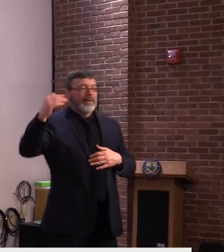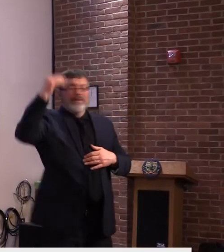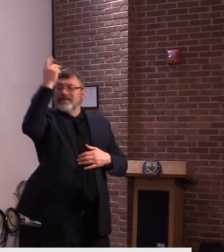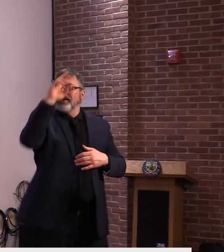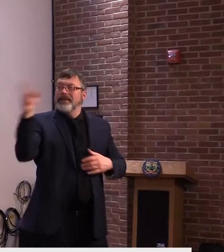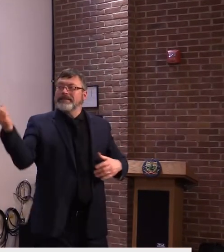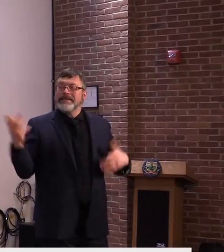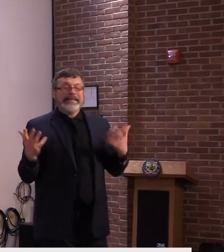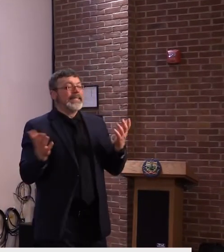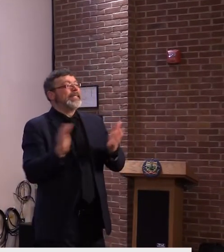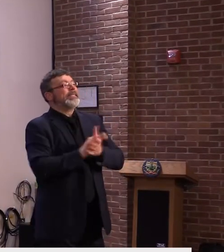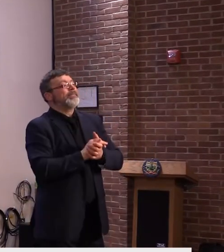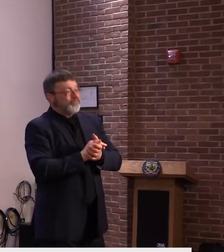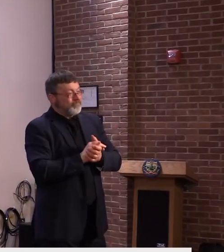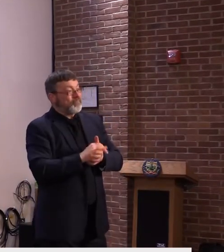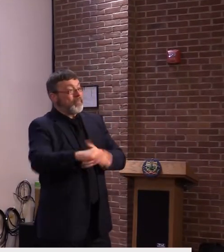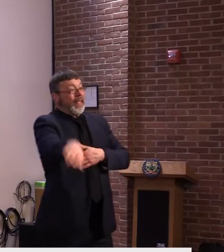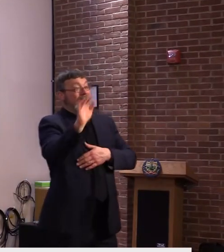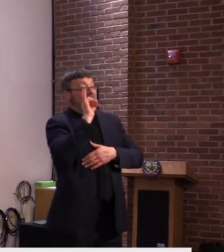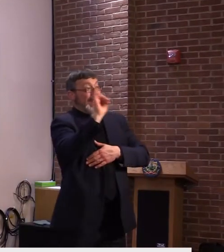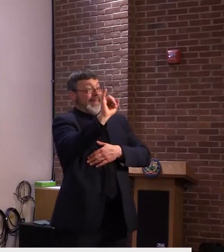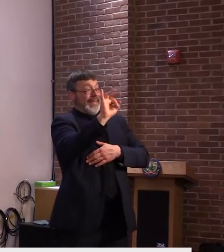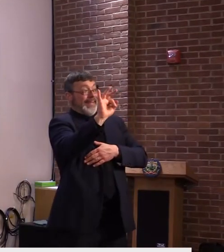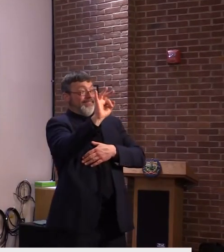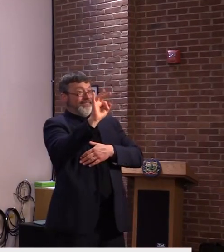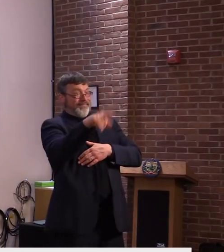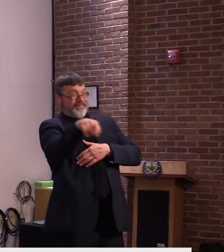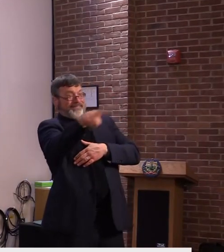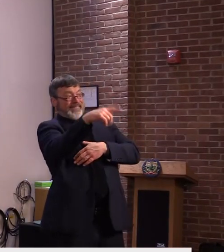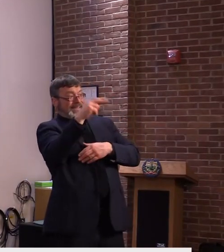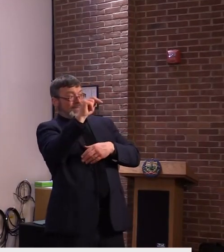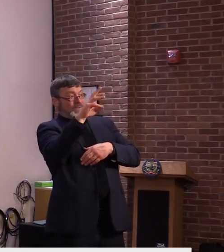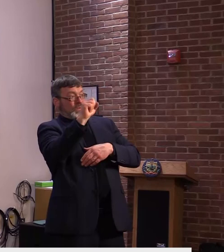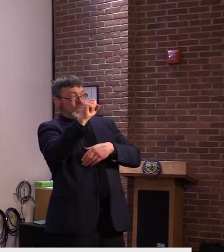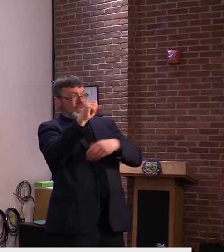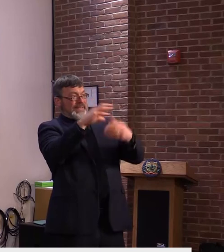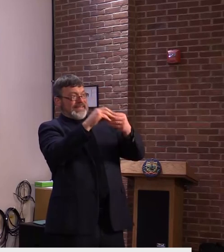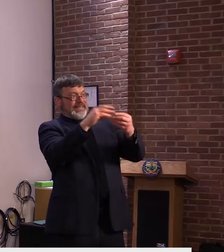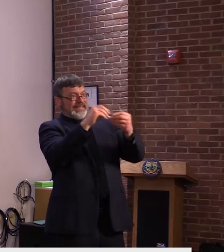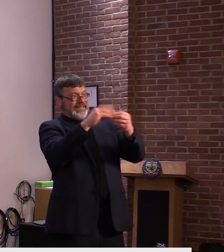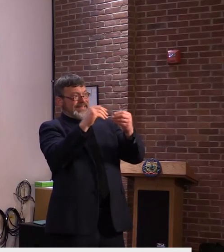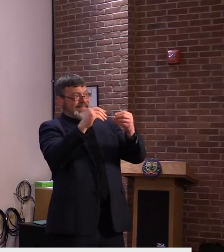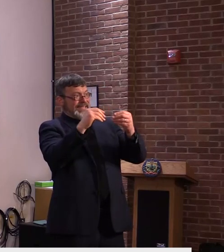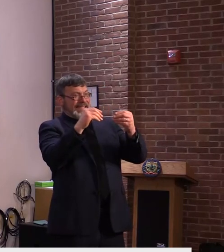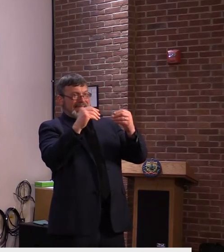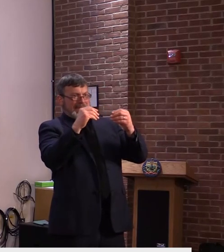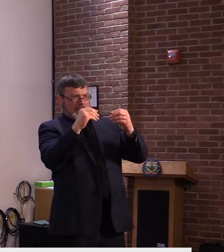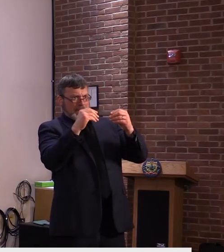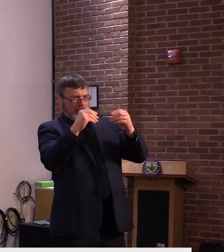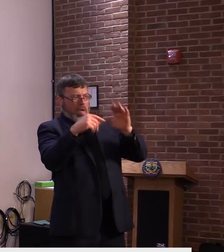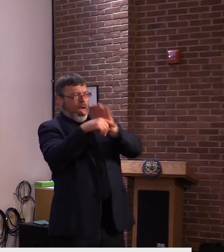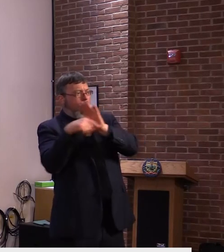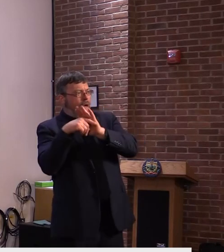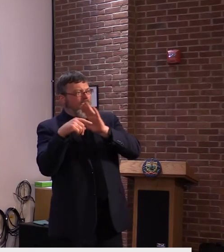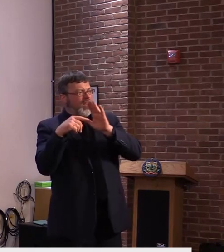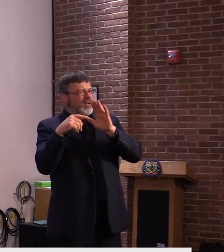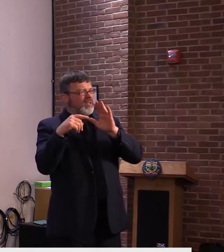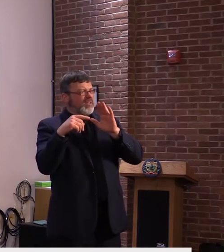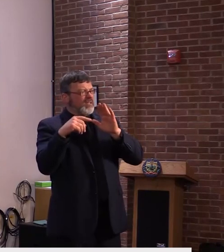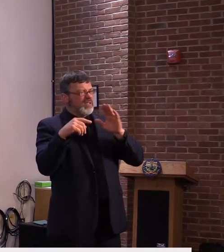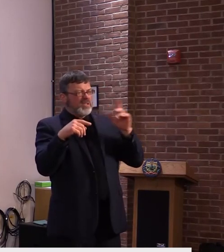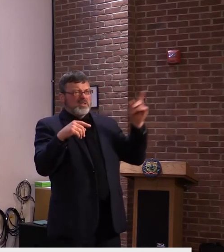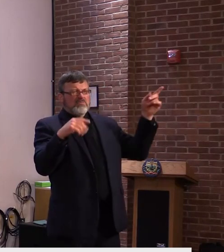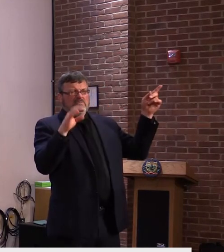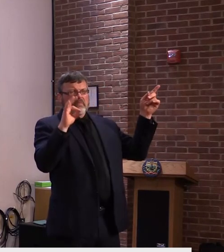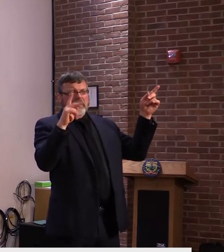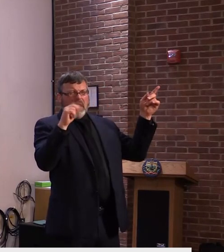If the news were as dire as you just presented, we won't have to make a decision because they won't be authorized by the FDA or CDC.